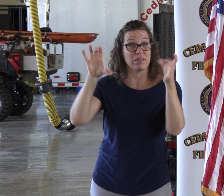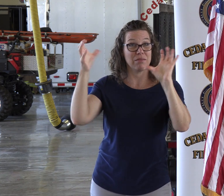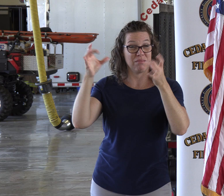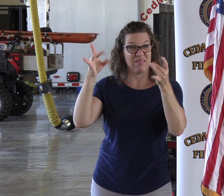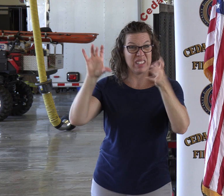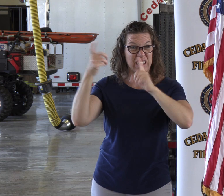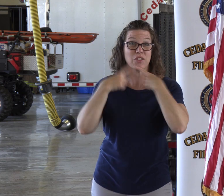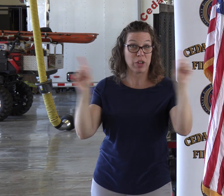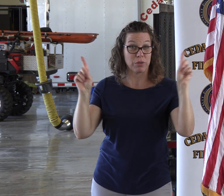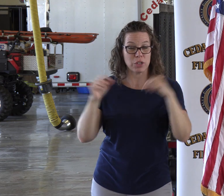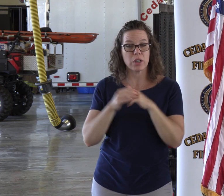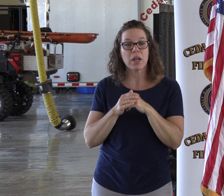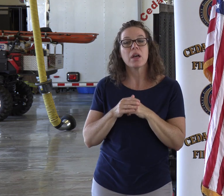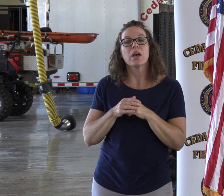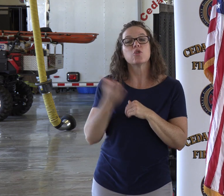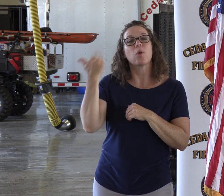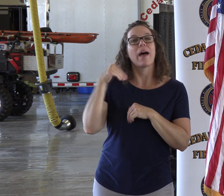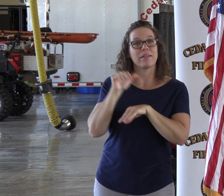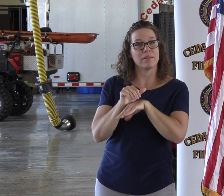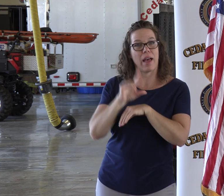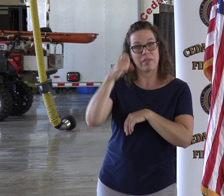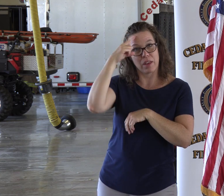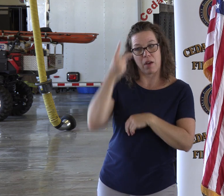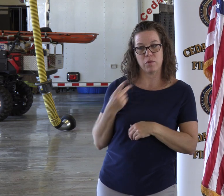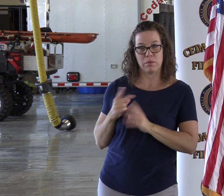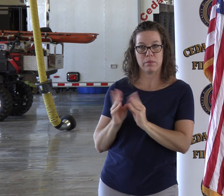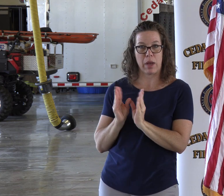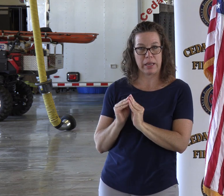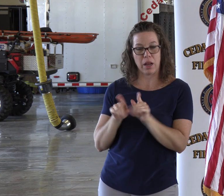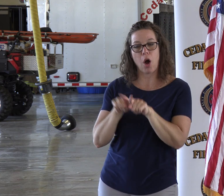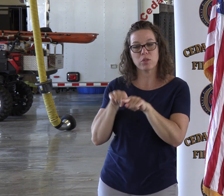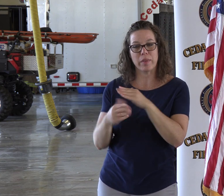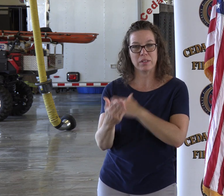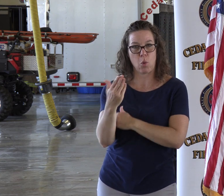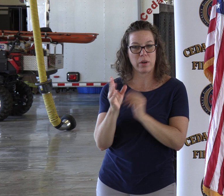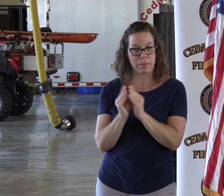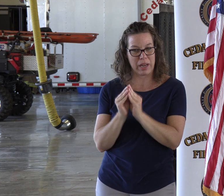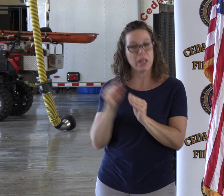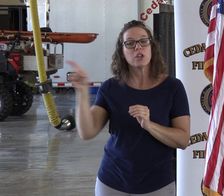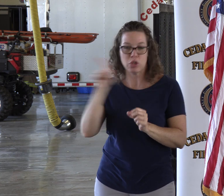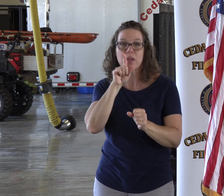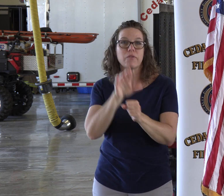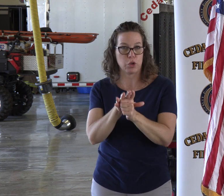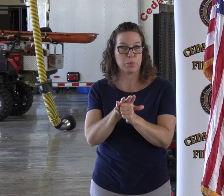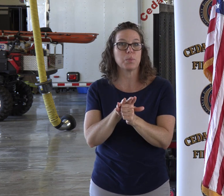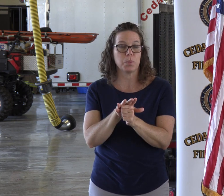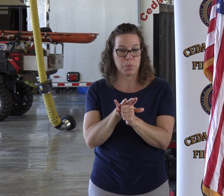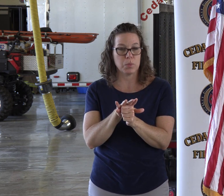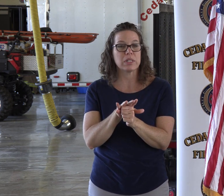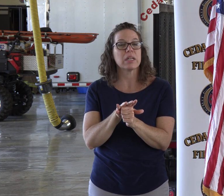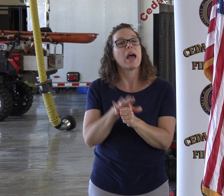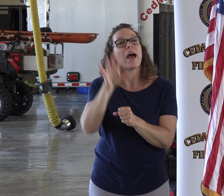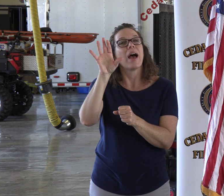declaration. I spoke with the governor last night and again this morning, and she confirmed with me that